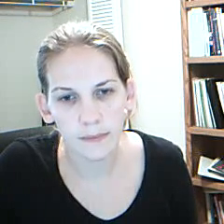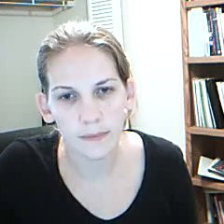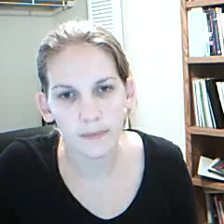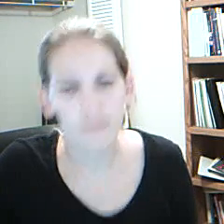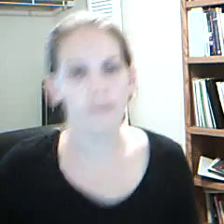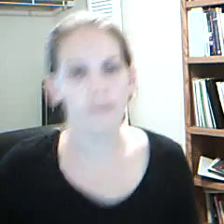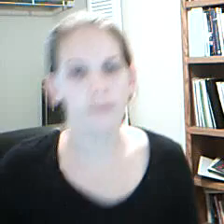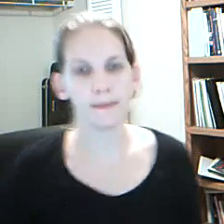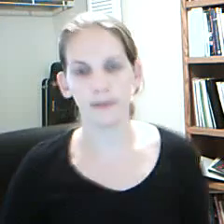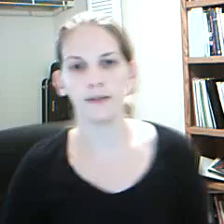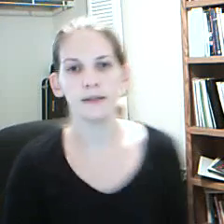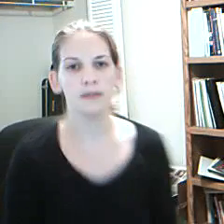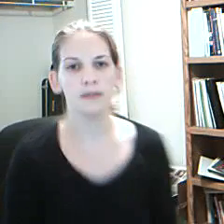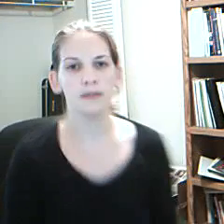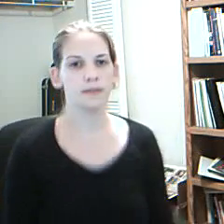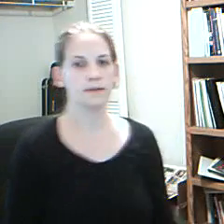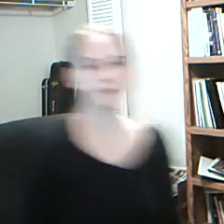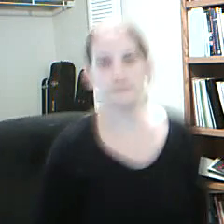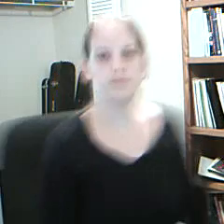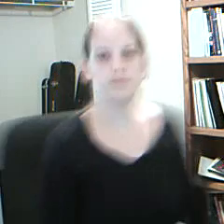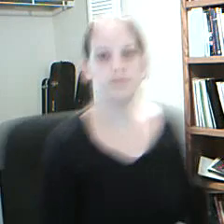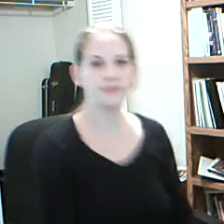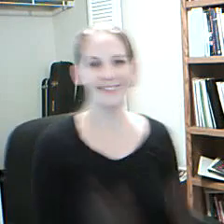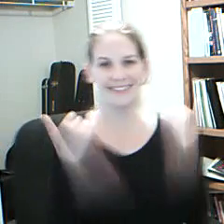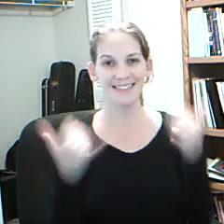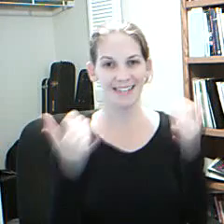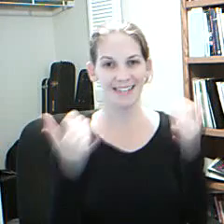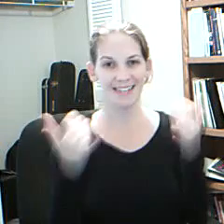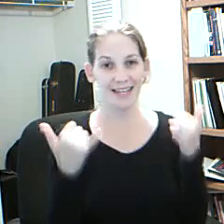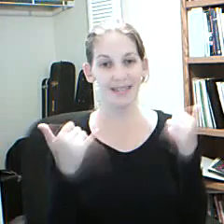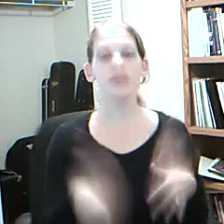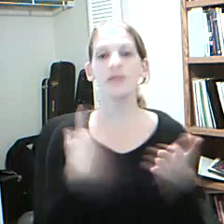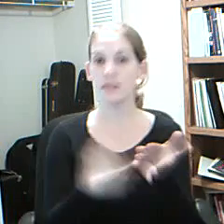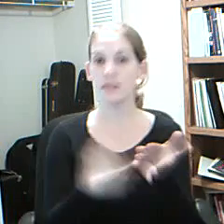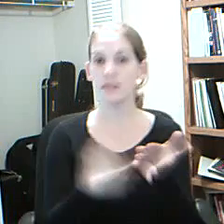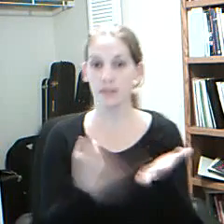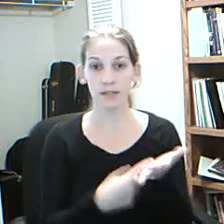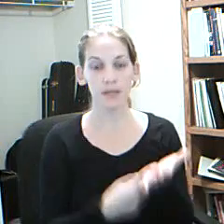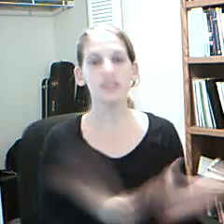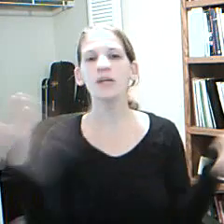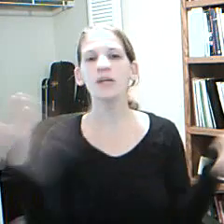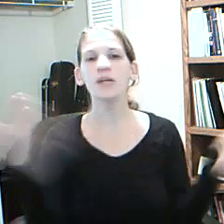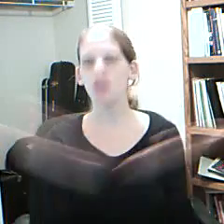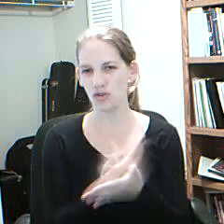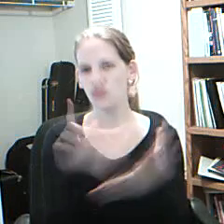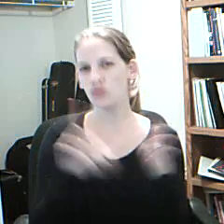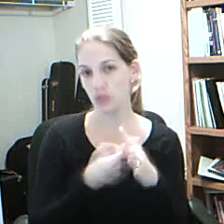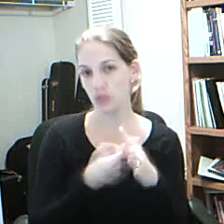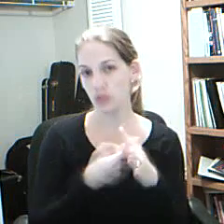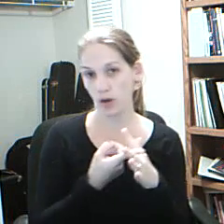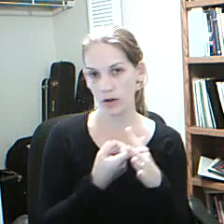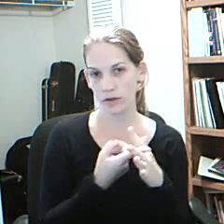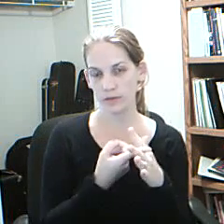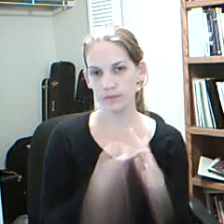a fresh new start, because it is. You know, New Year rolls around and we all